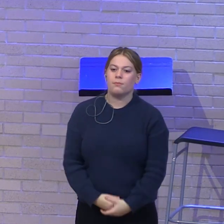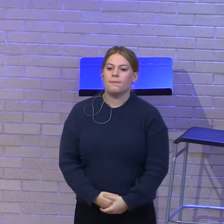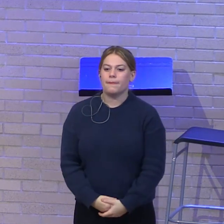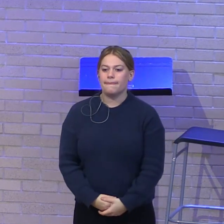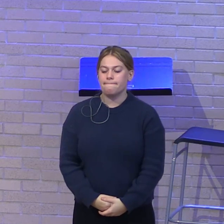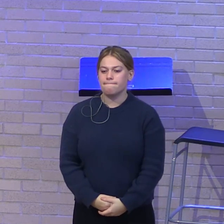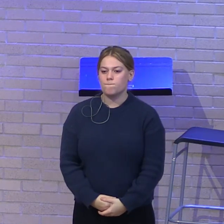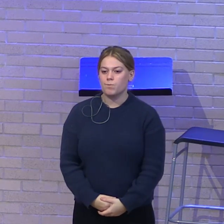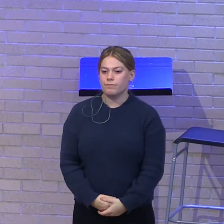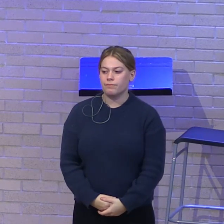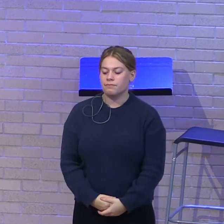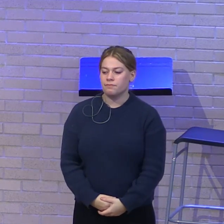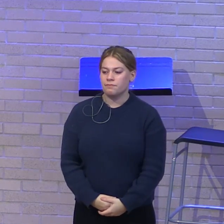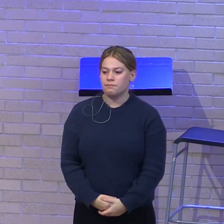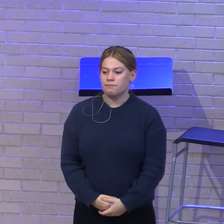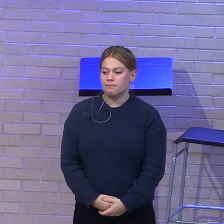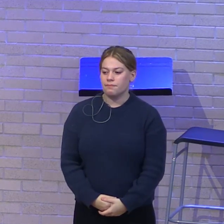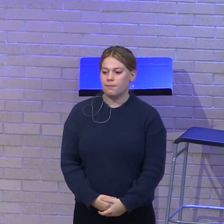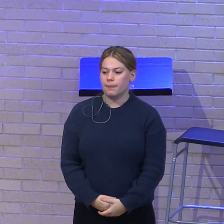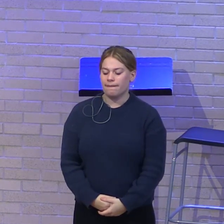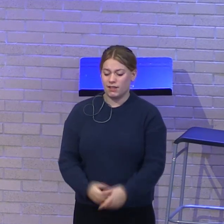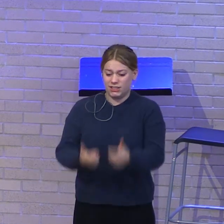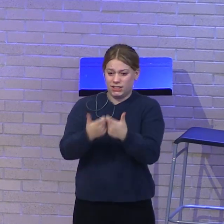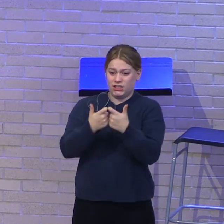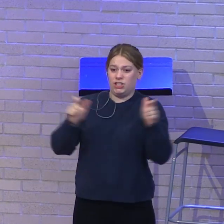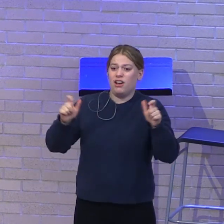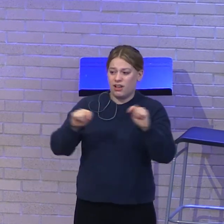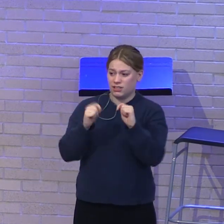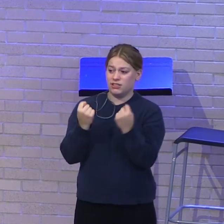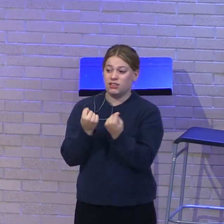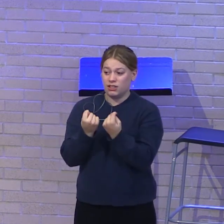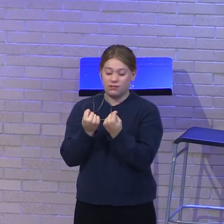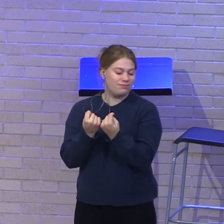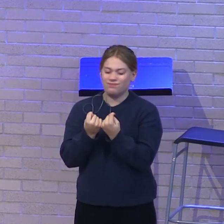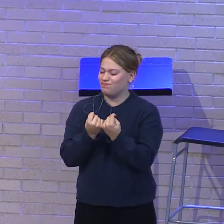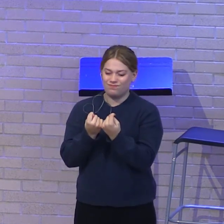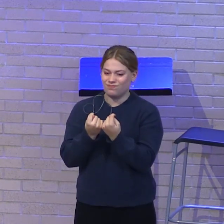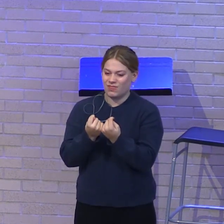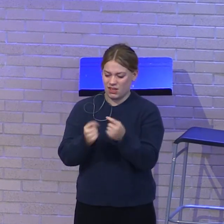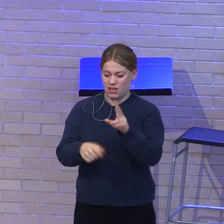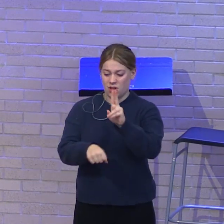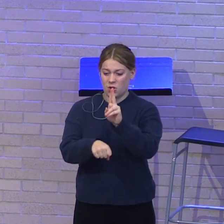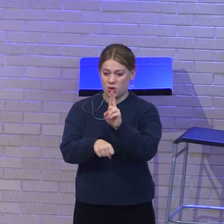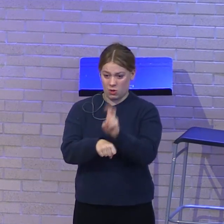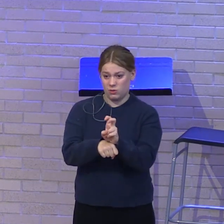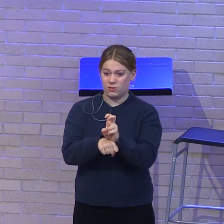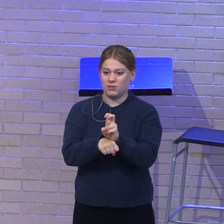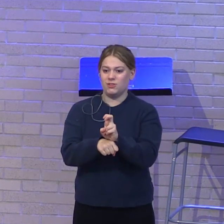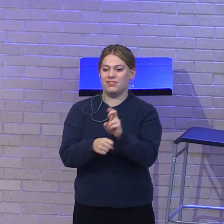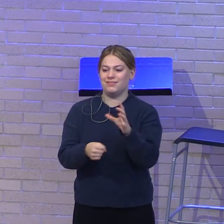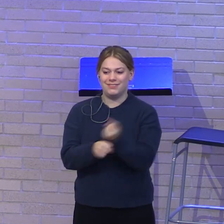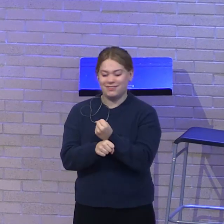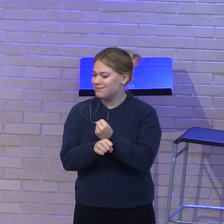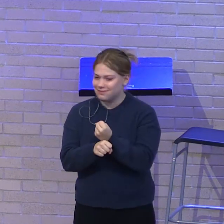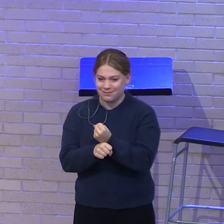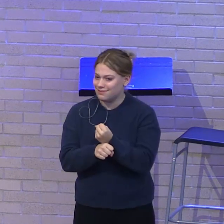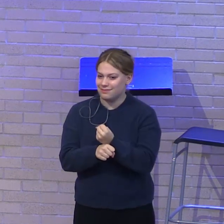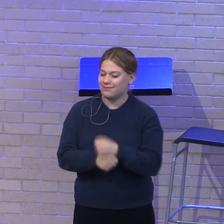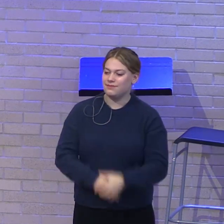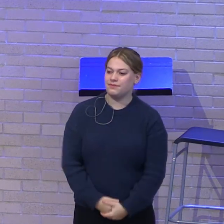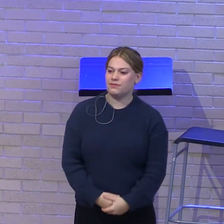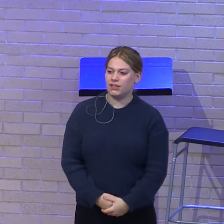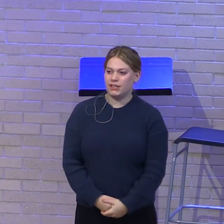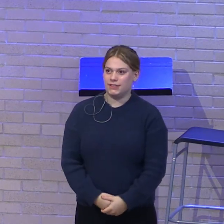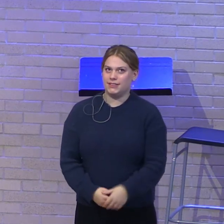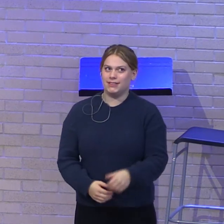wasn't some big team that was used to winning by any means. In fact, it was the